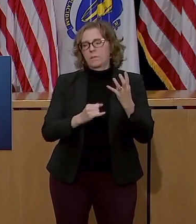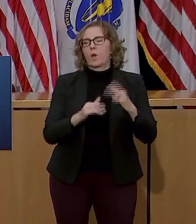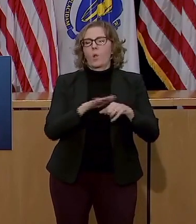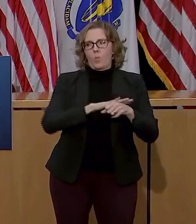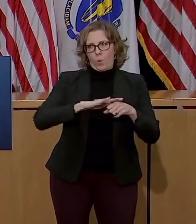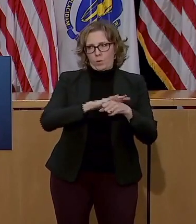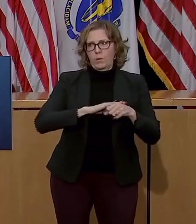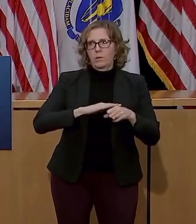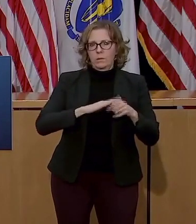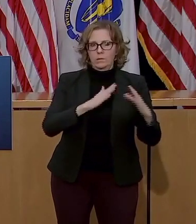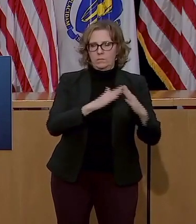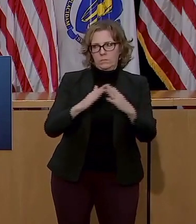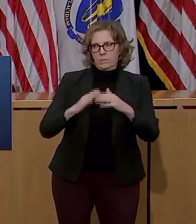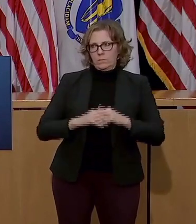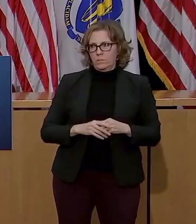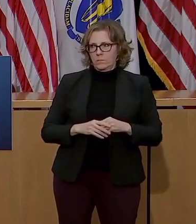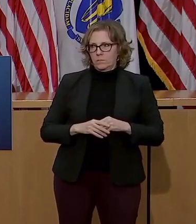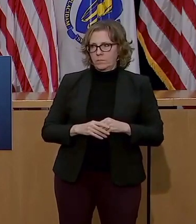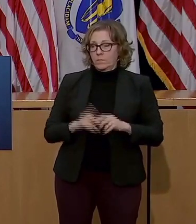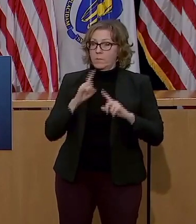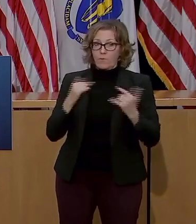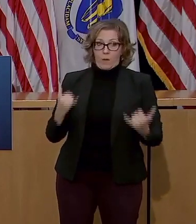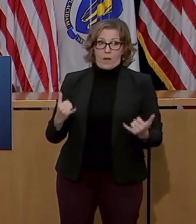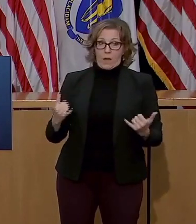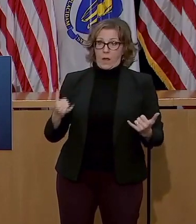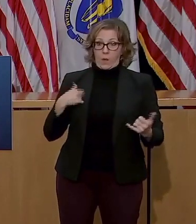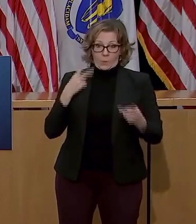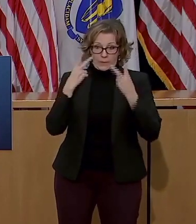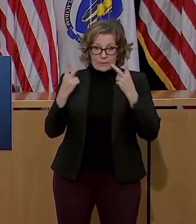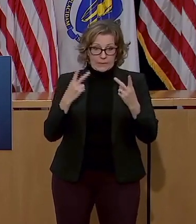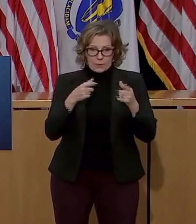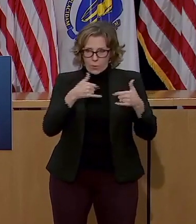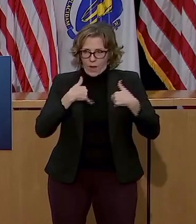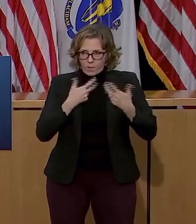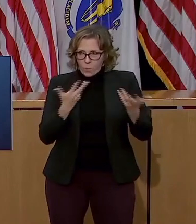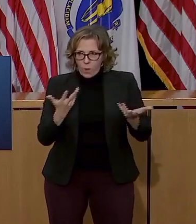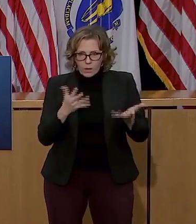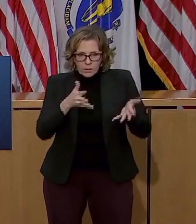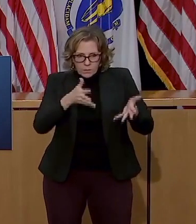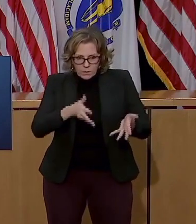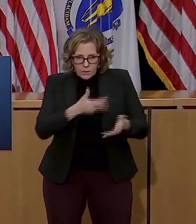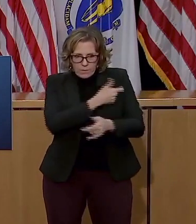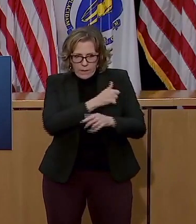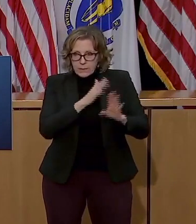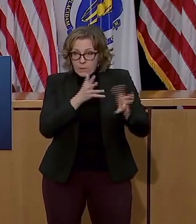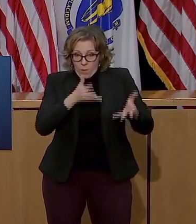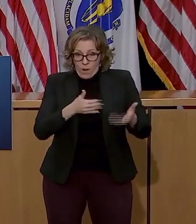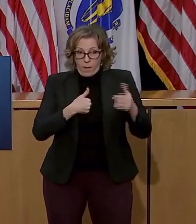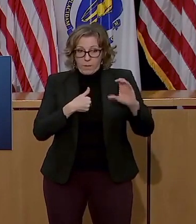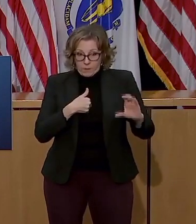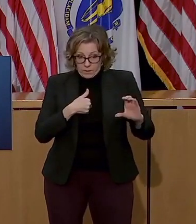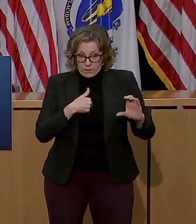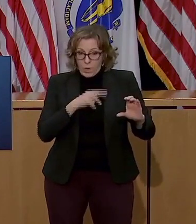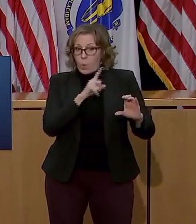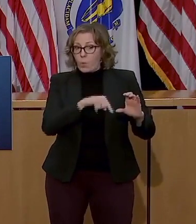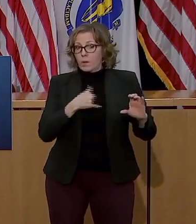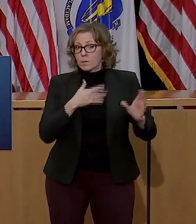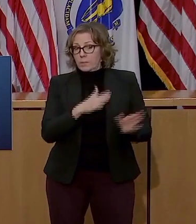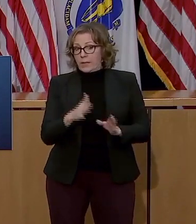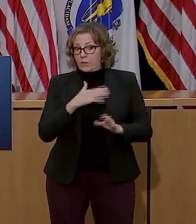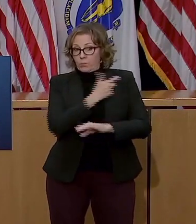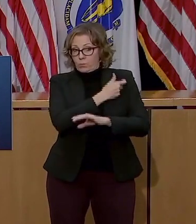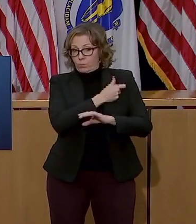all cases, we now are seeing what you have in hand, what's scheduled, and then if we can give you whatever the delta is.